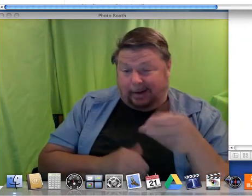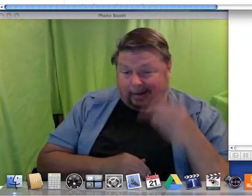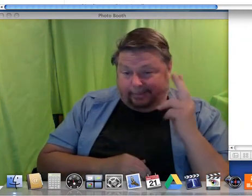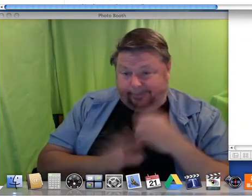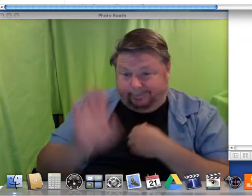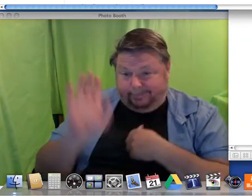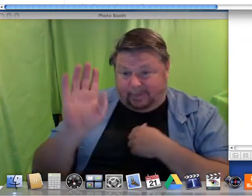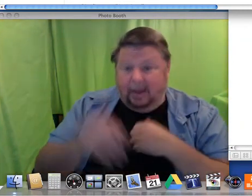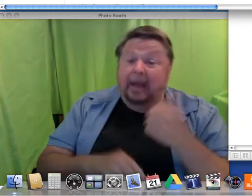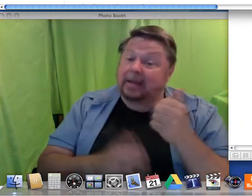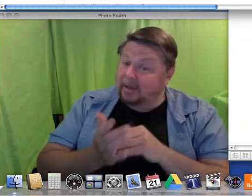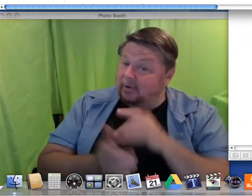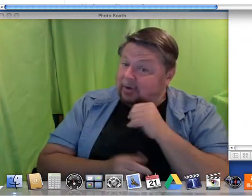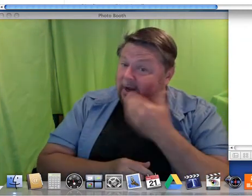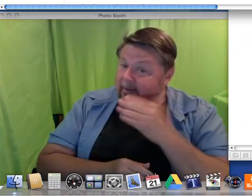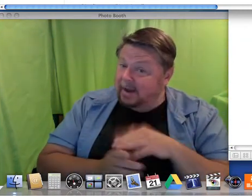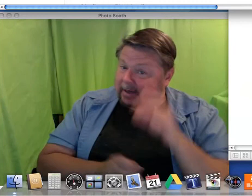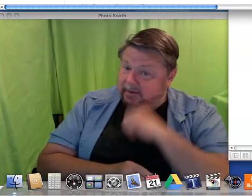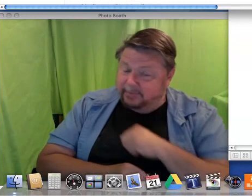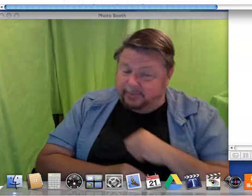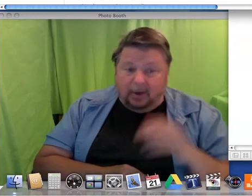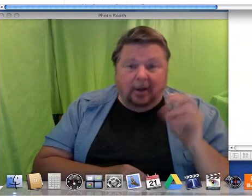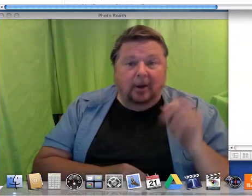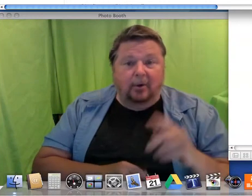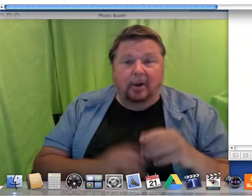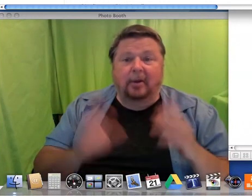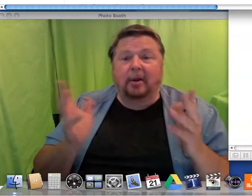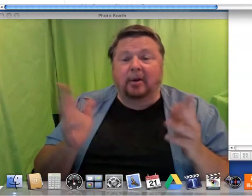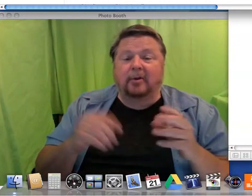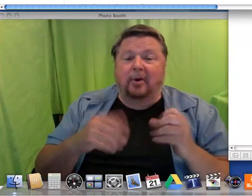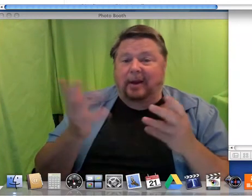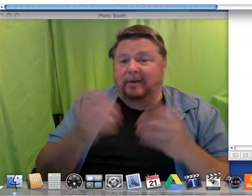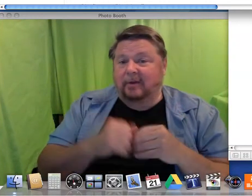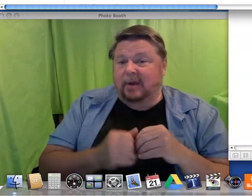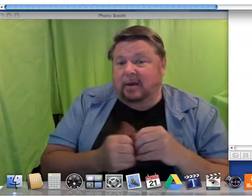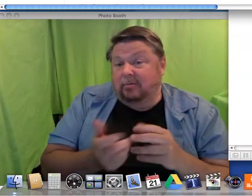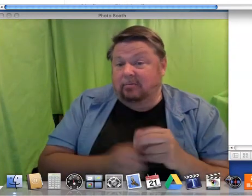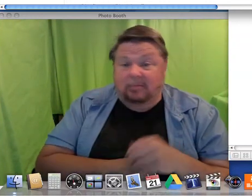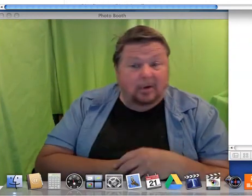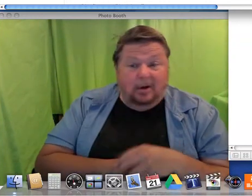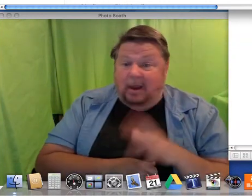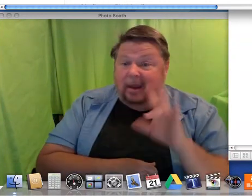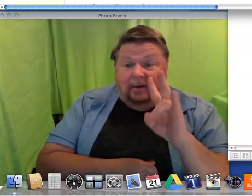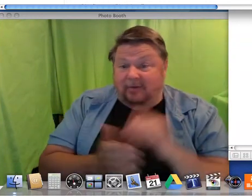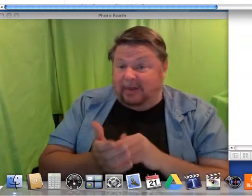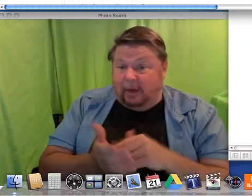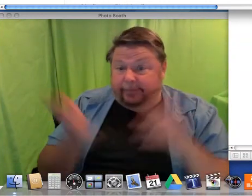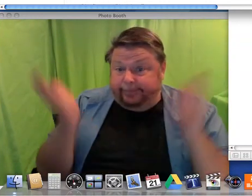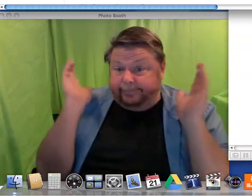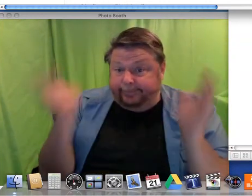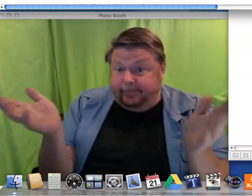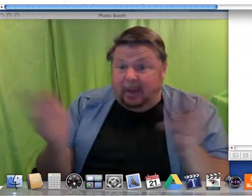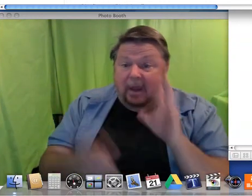bit high. 10,000, not a bad guess. Okay. So let's just say, hey,